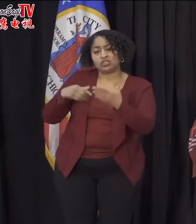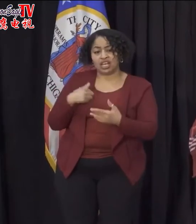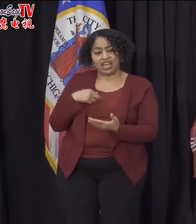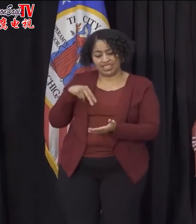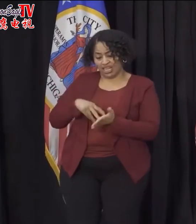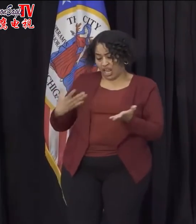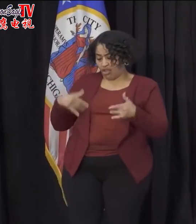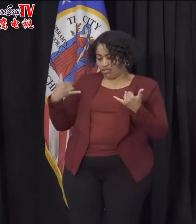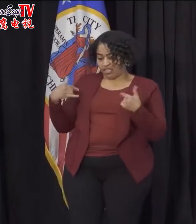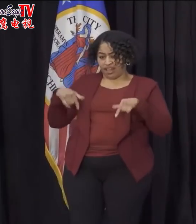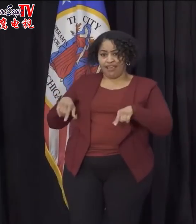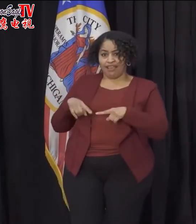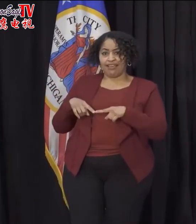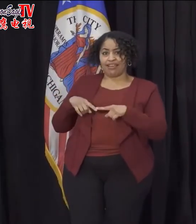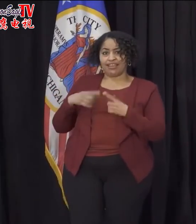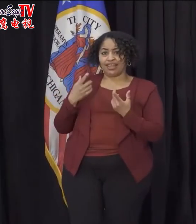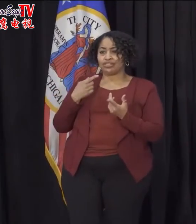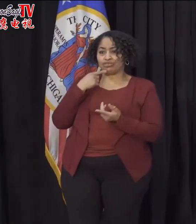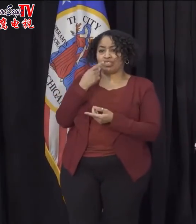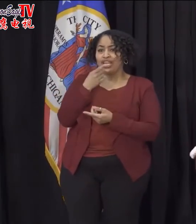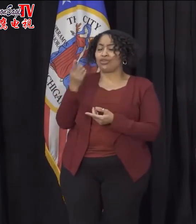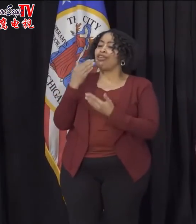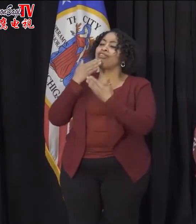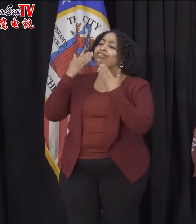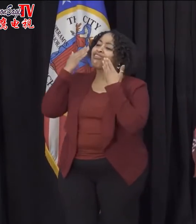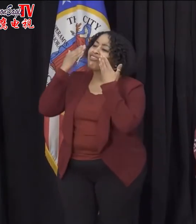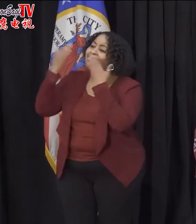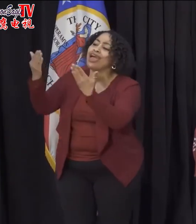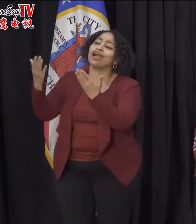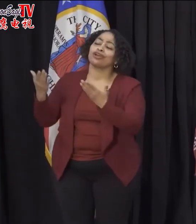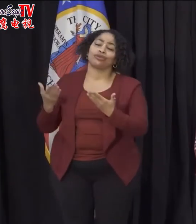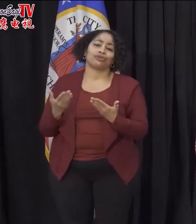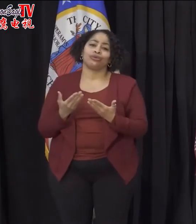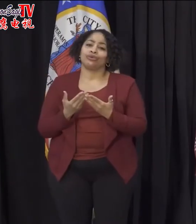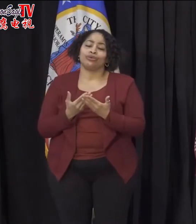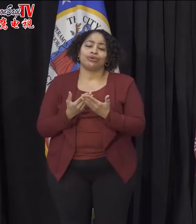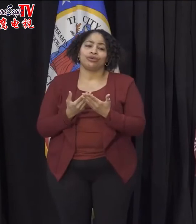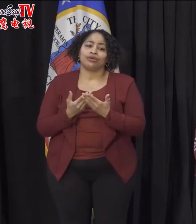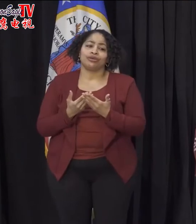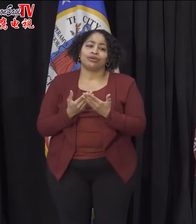I stand here today to say thank you to